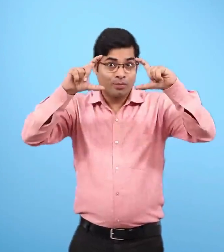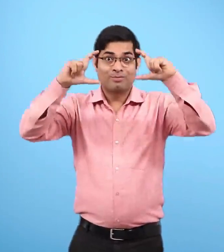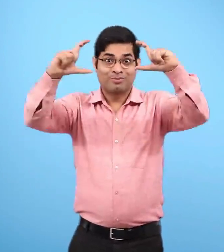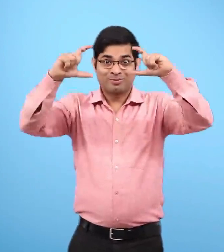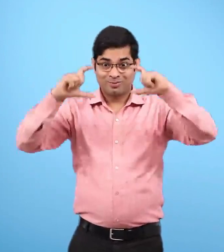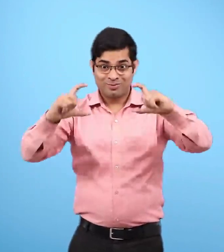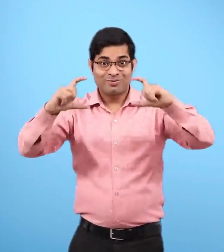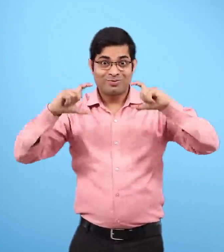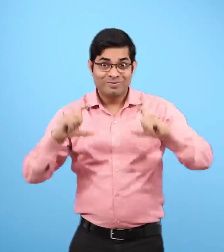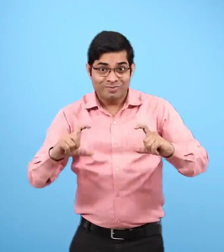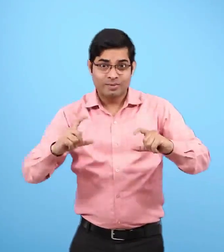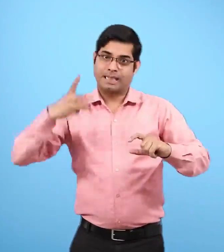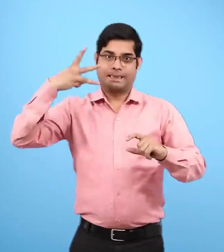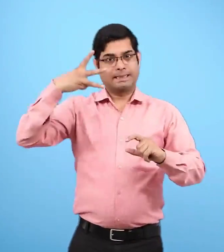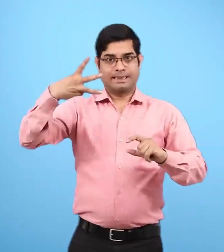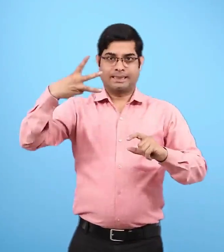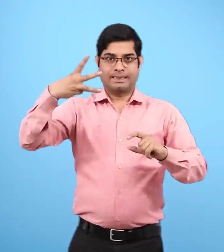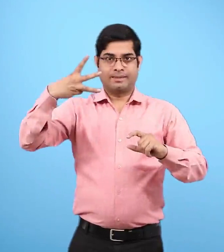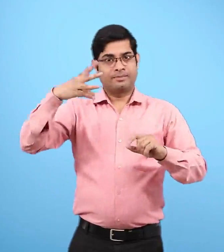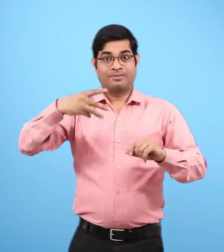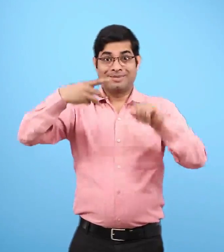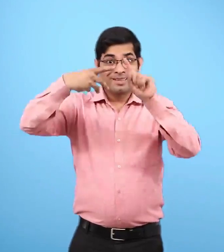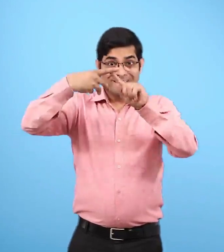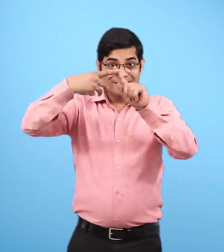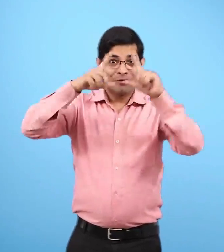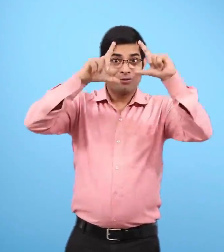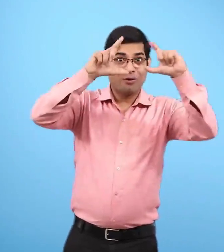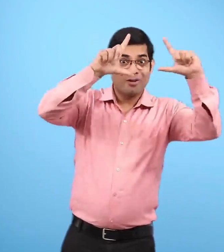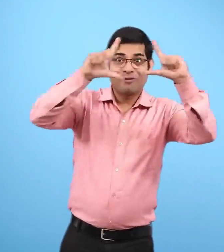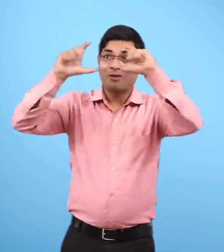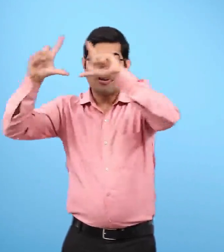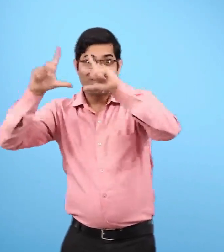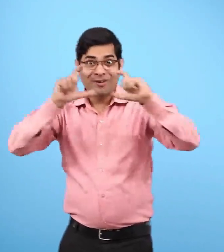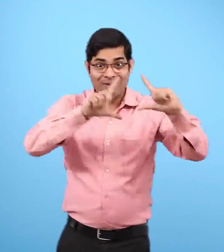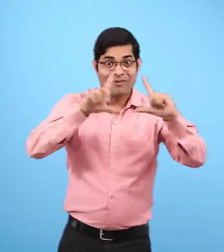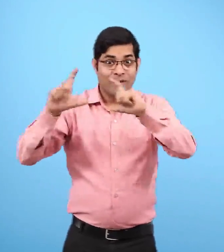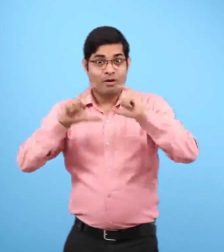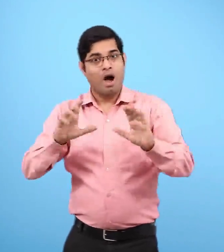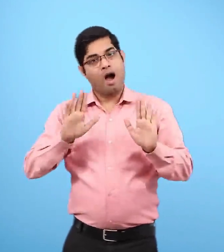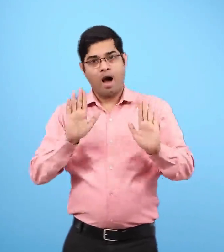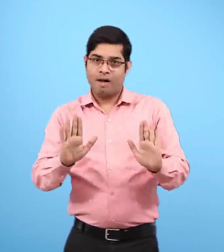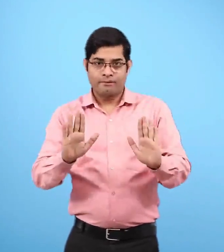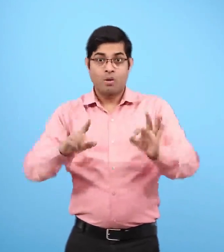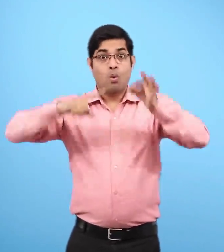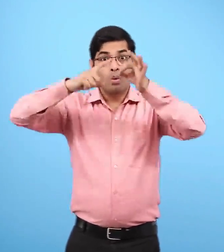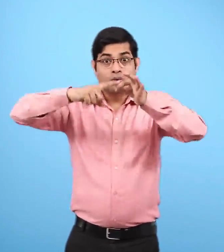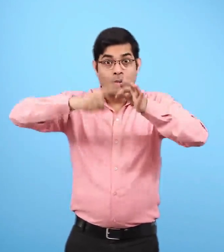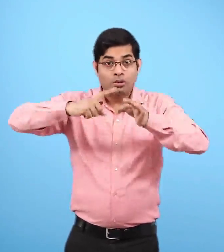This page is divided into 3 parts. Each part has 2 pictures and